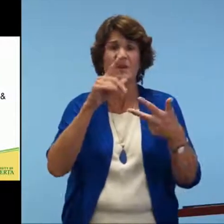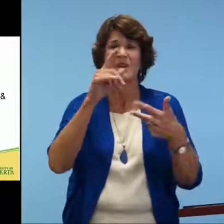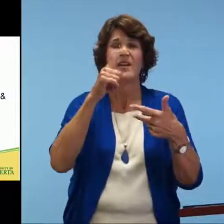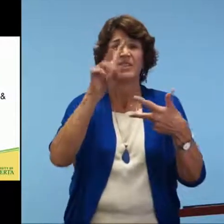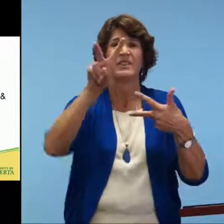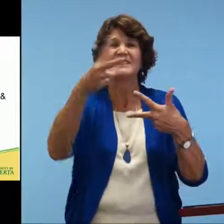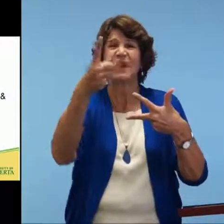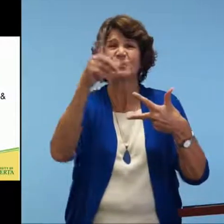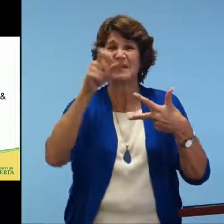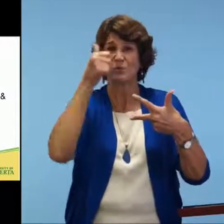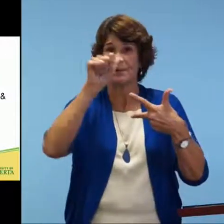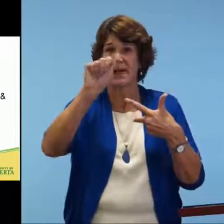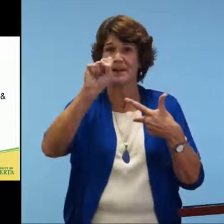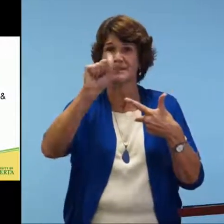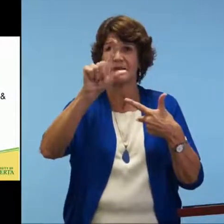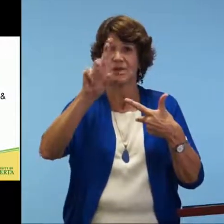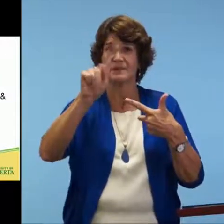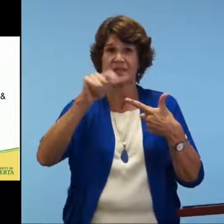Okay.